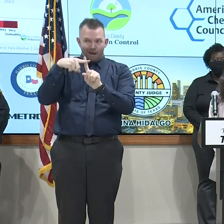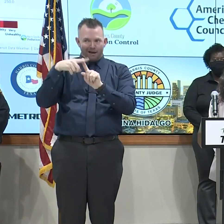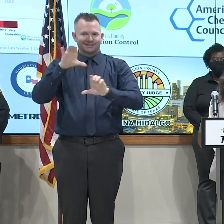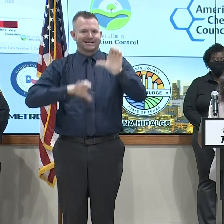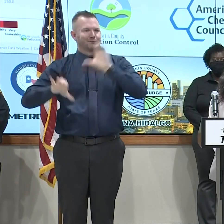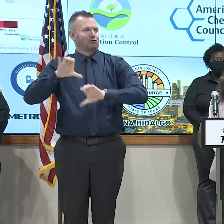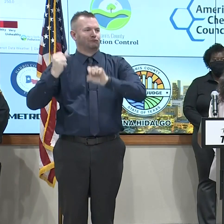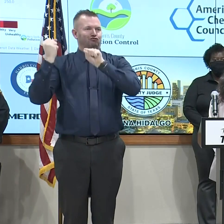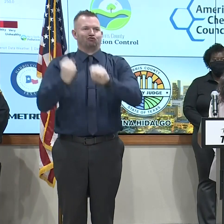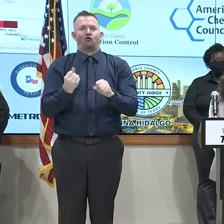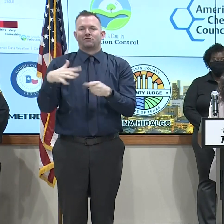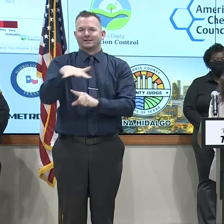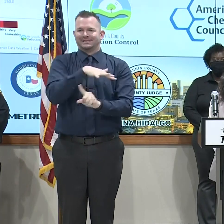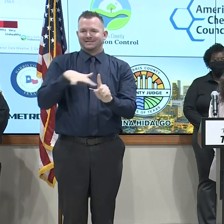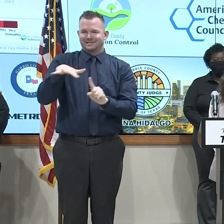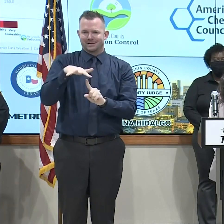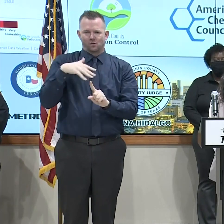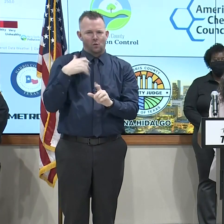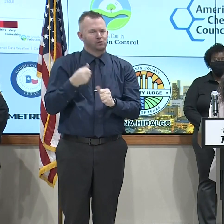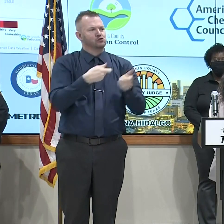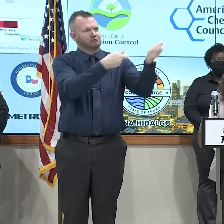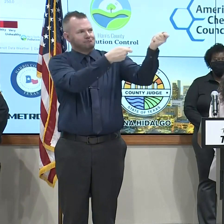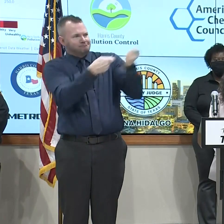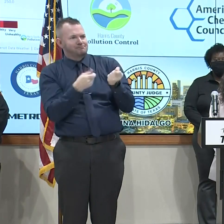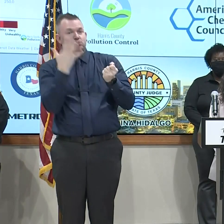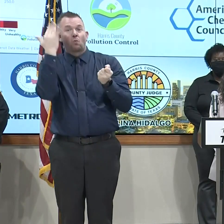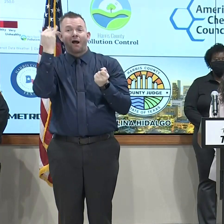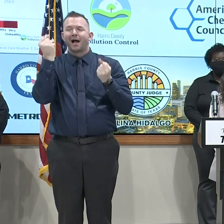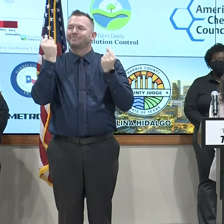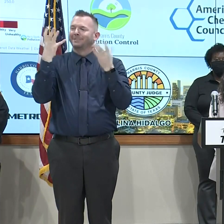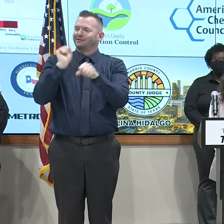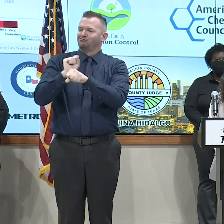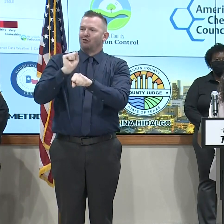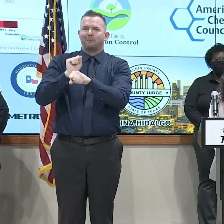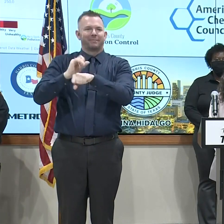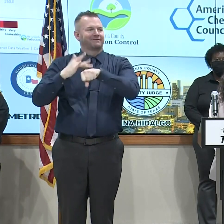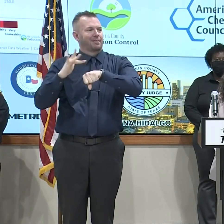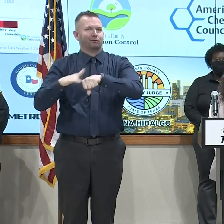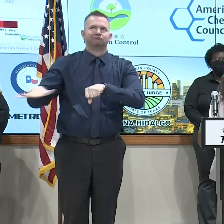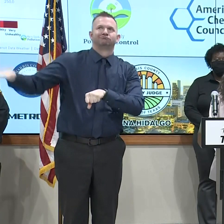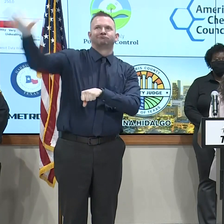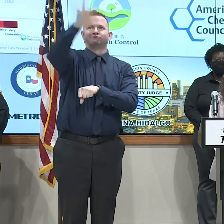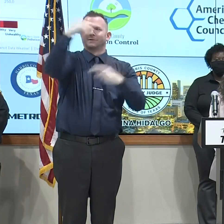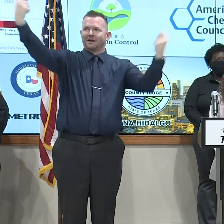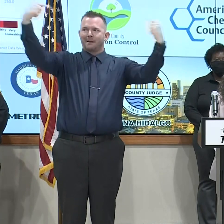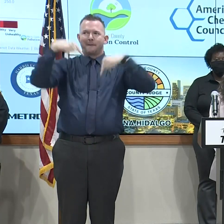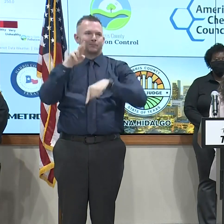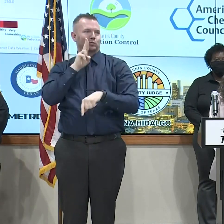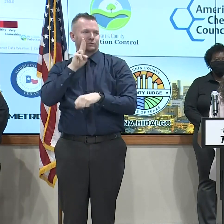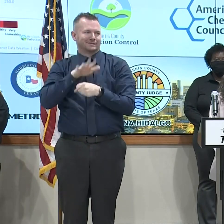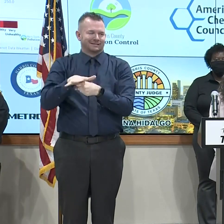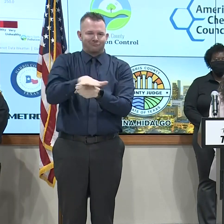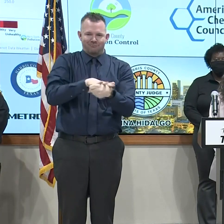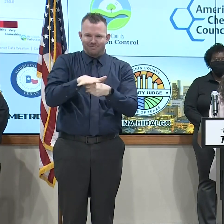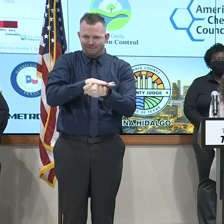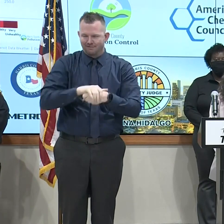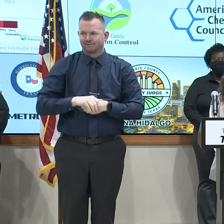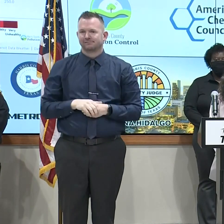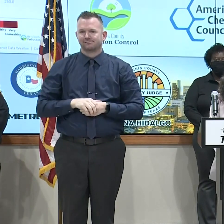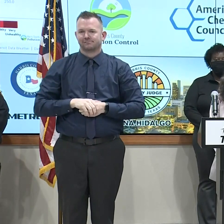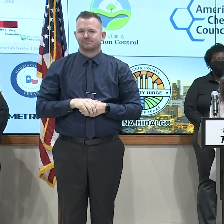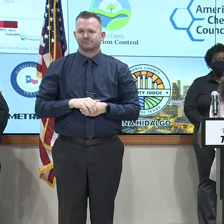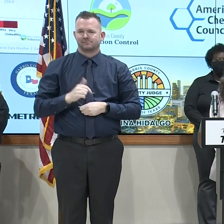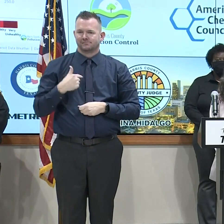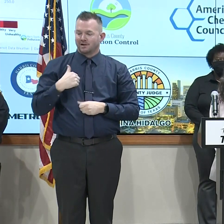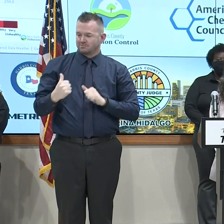they bring prosperity to the wonderful county we call home. But I refuse to accept the premise that we